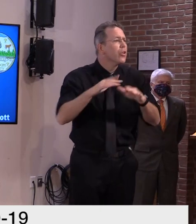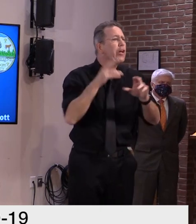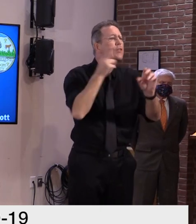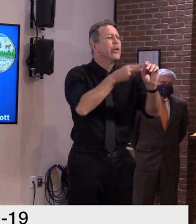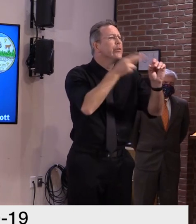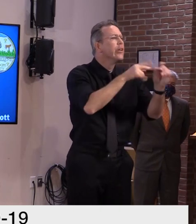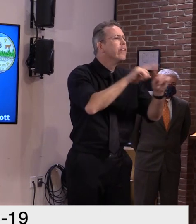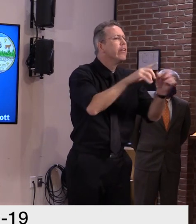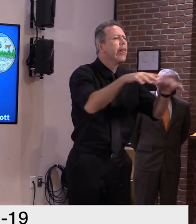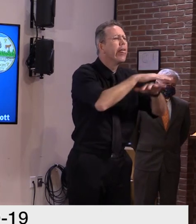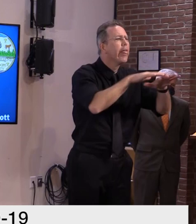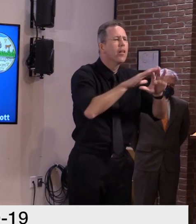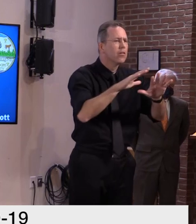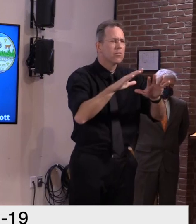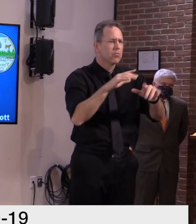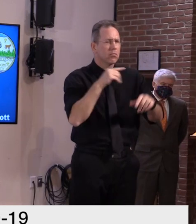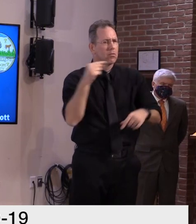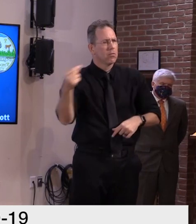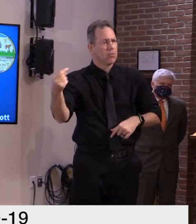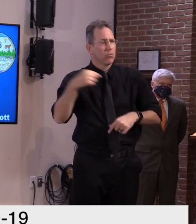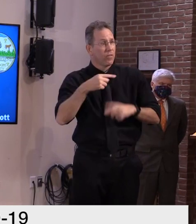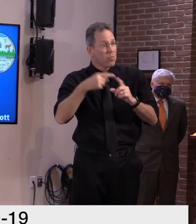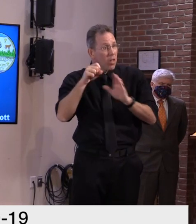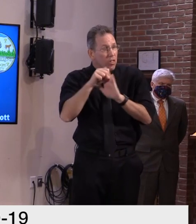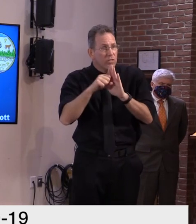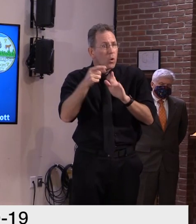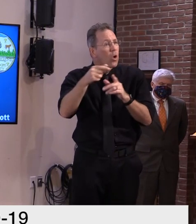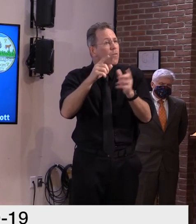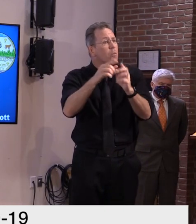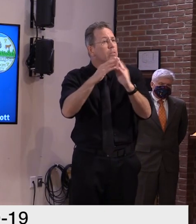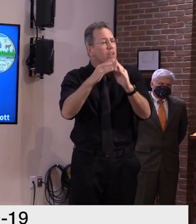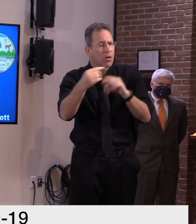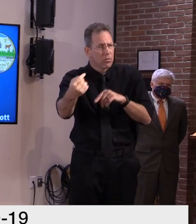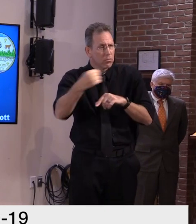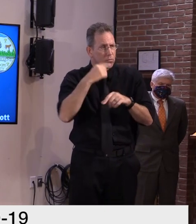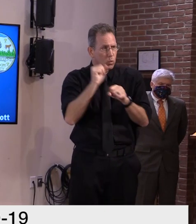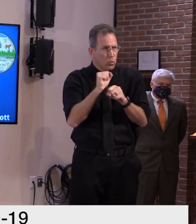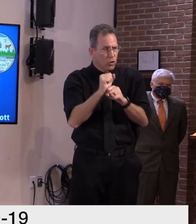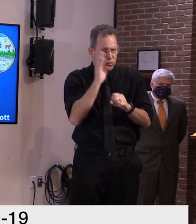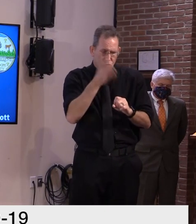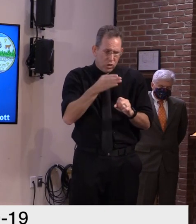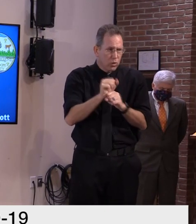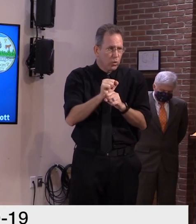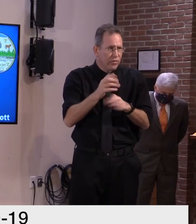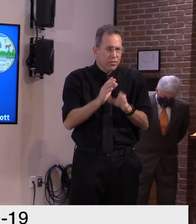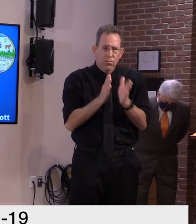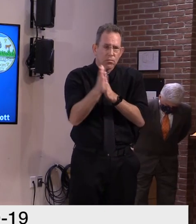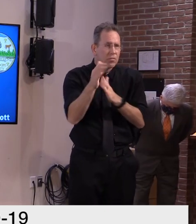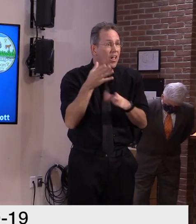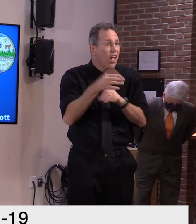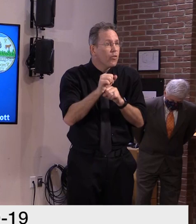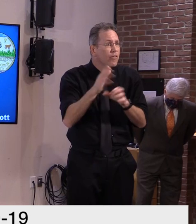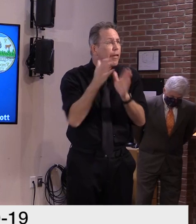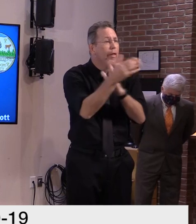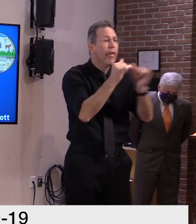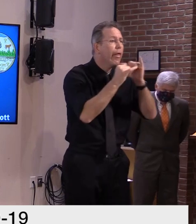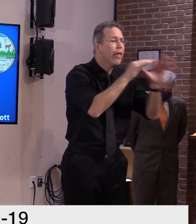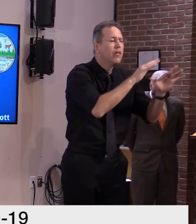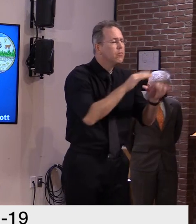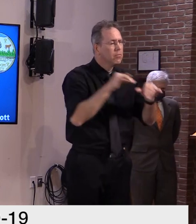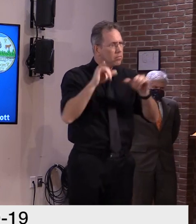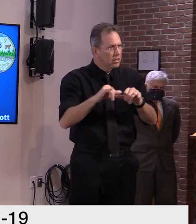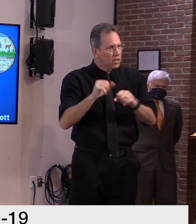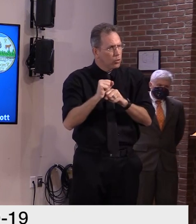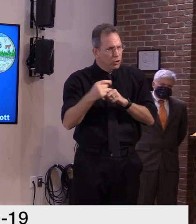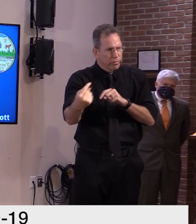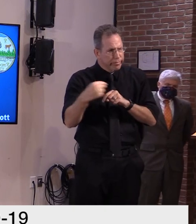work. And so that's another thing we're asking ski resorts to remind their employees. If you're coming up to patrol, which, let's be clear, a ski